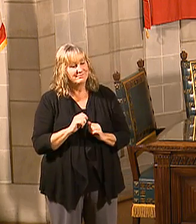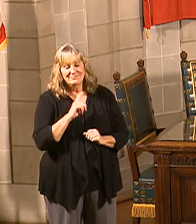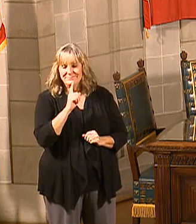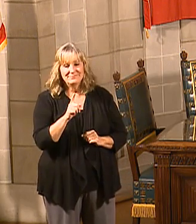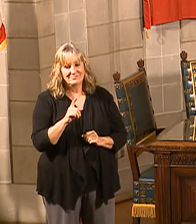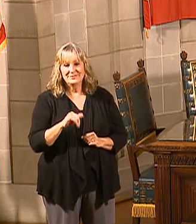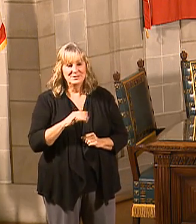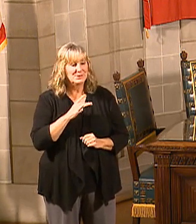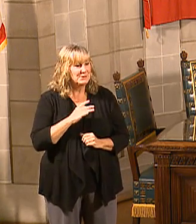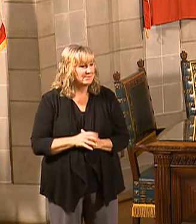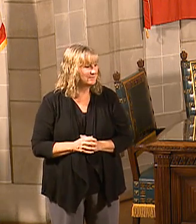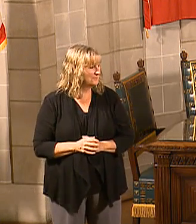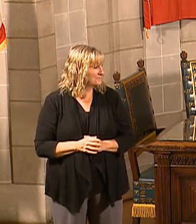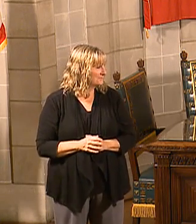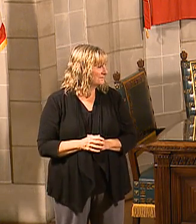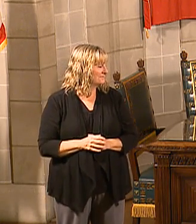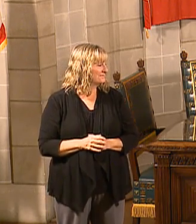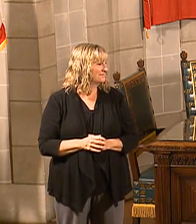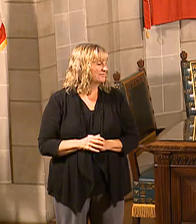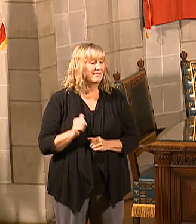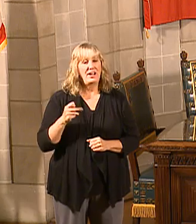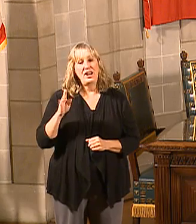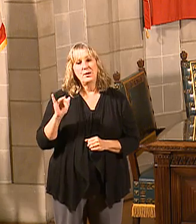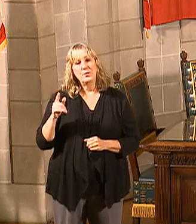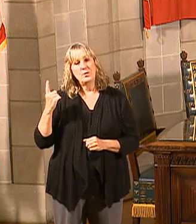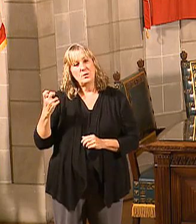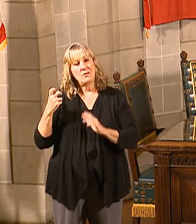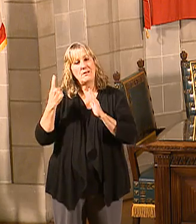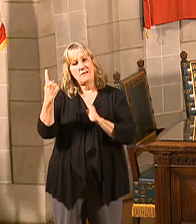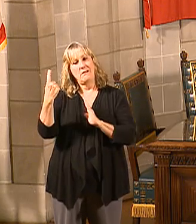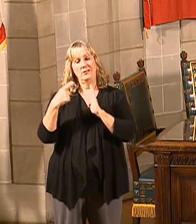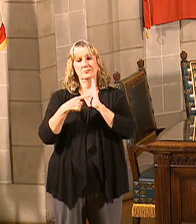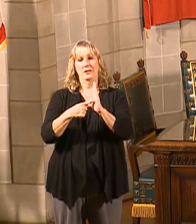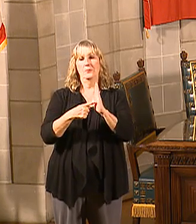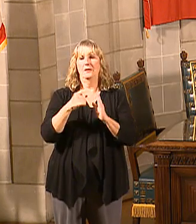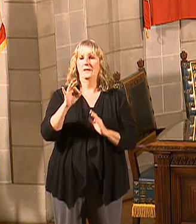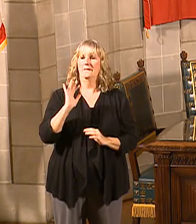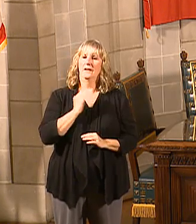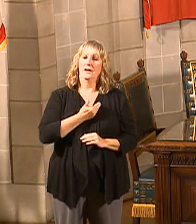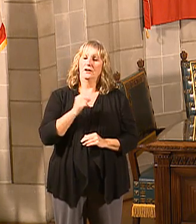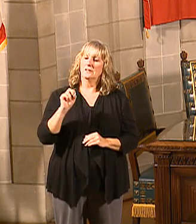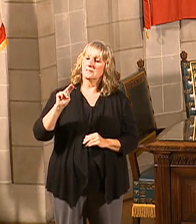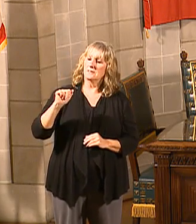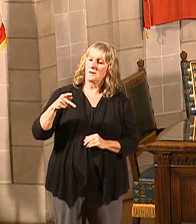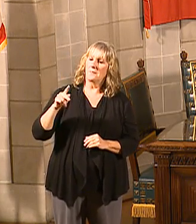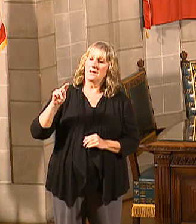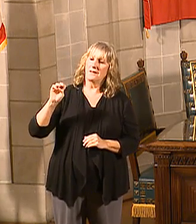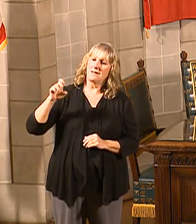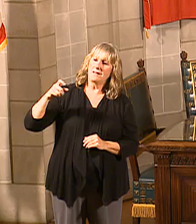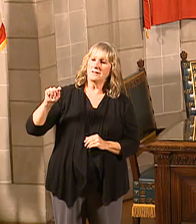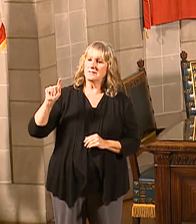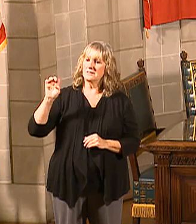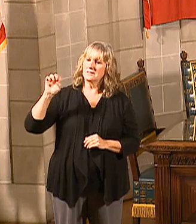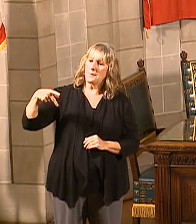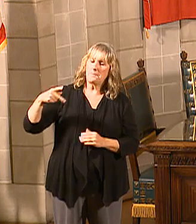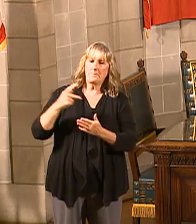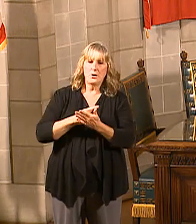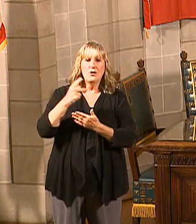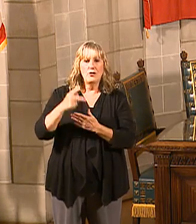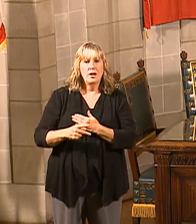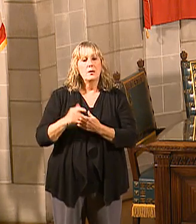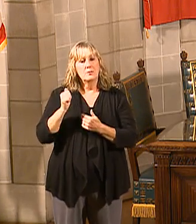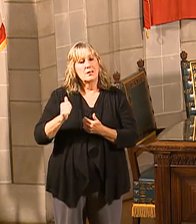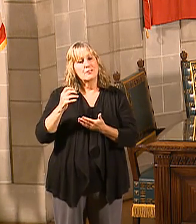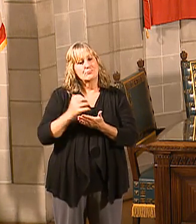is totally cool. So April is just one example of how our SNAP Next Step program can help people realize their